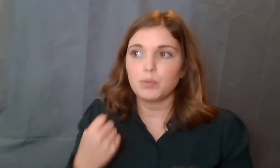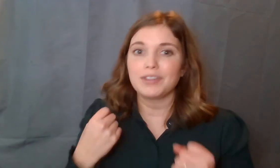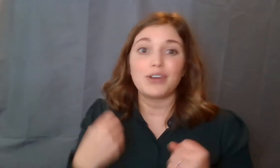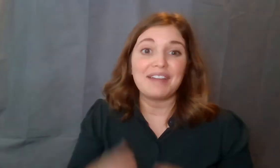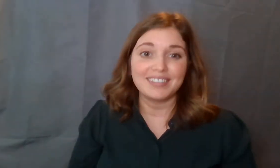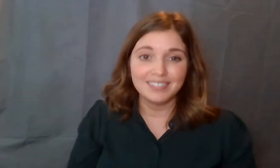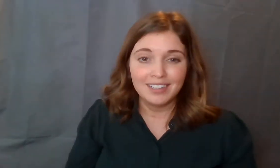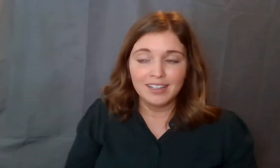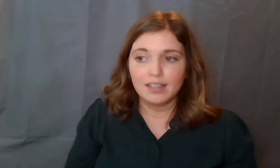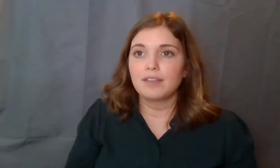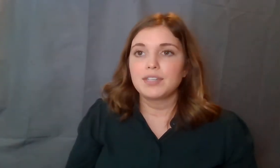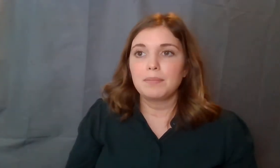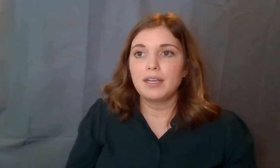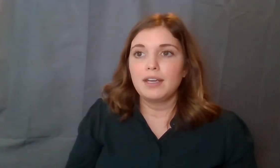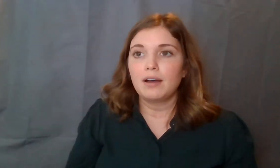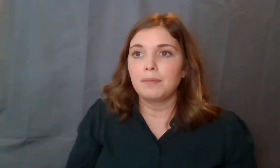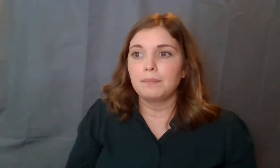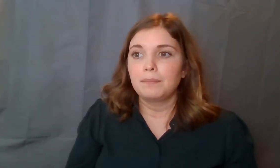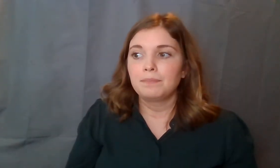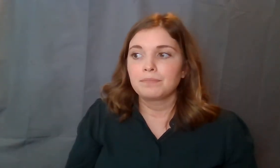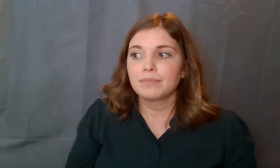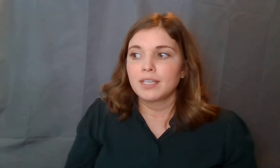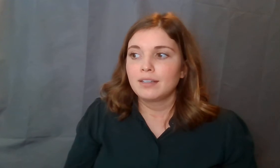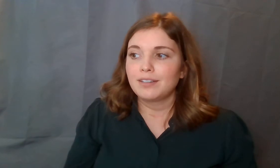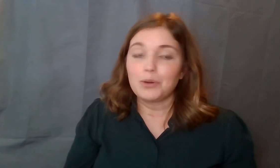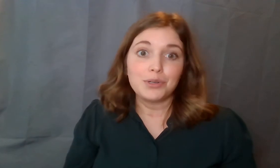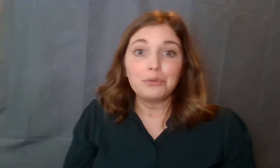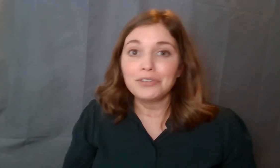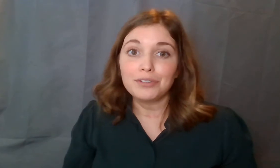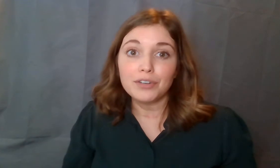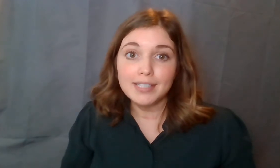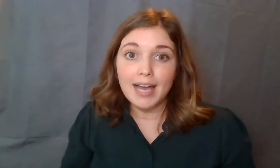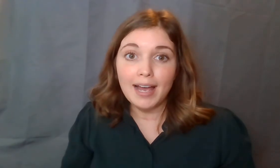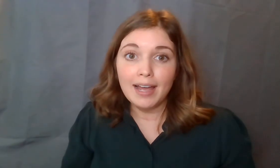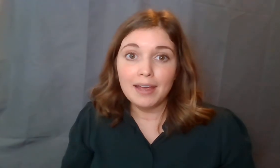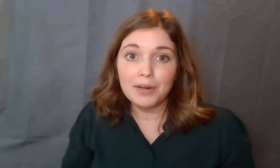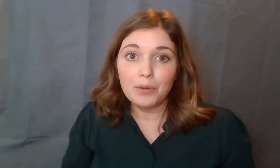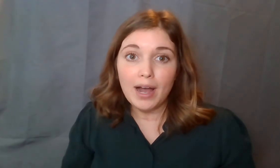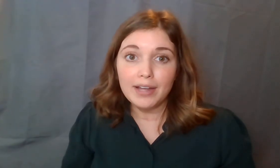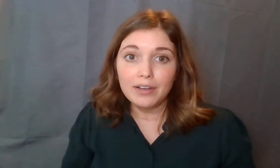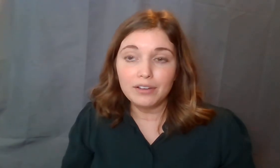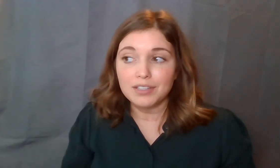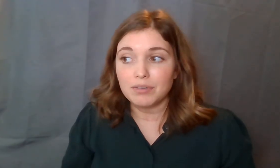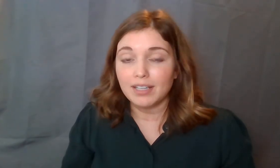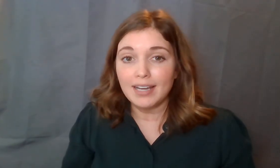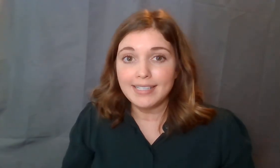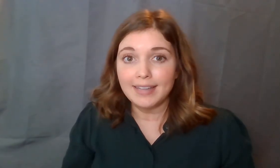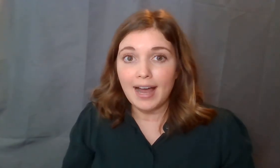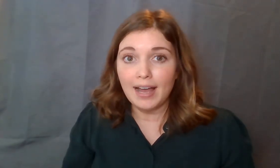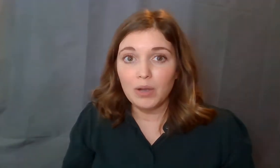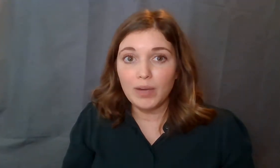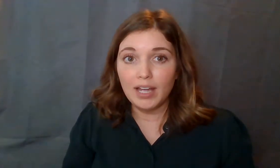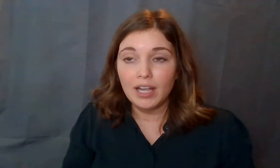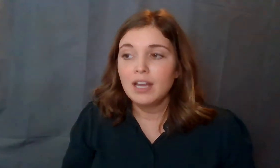with driving. Like if somebody, snowed for the first time in a while and it's really icy on the highway